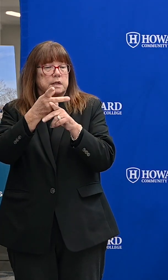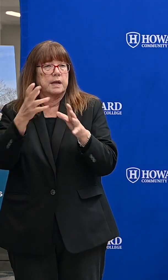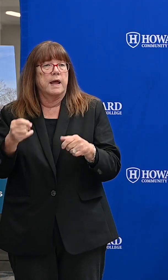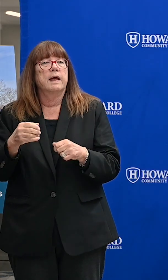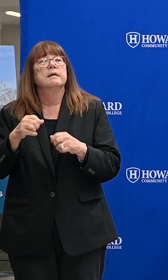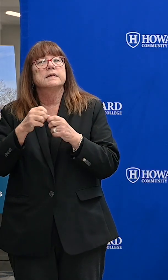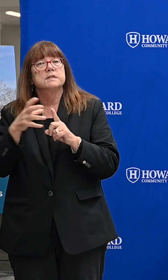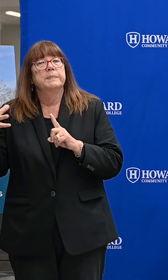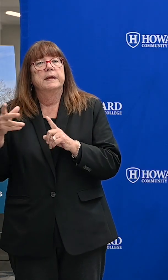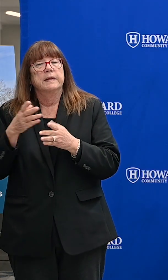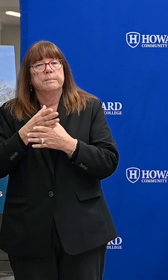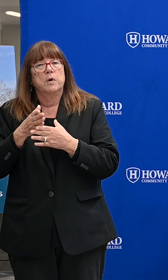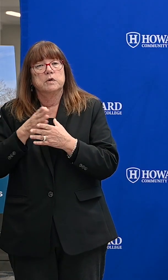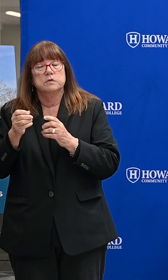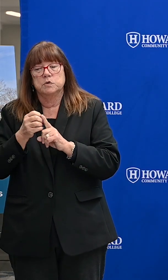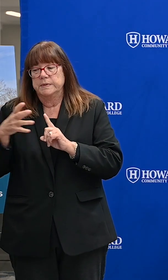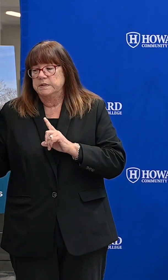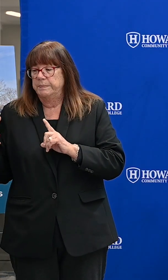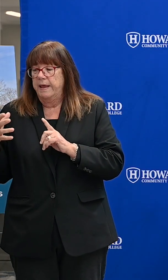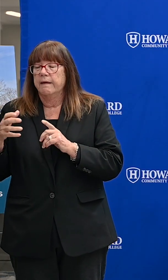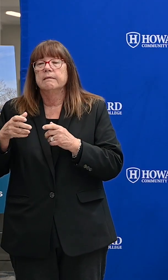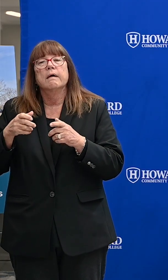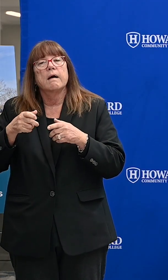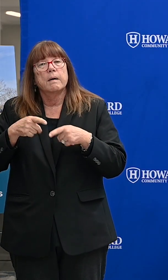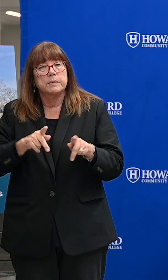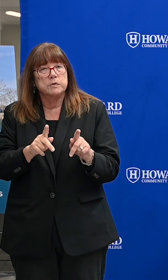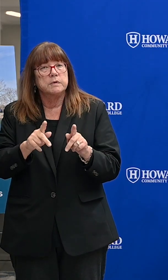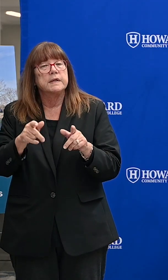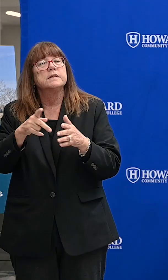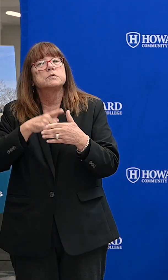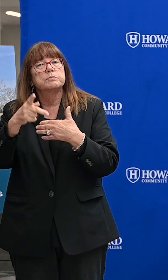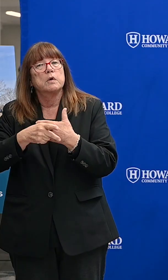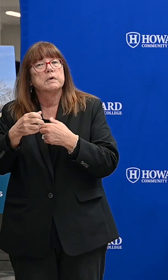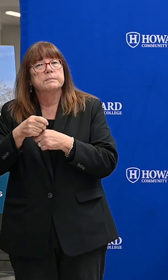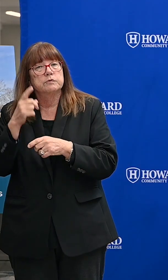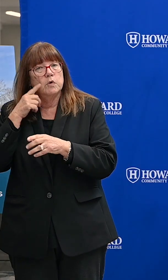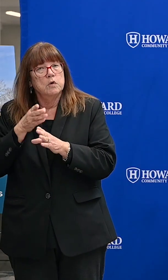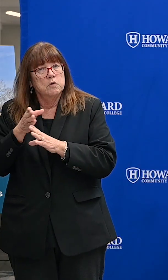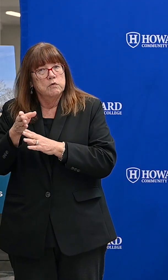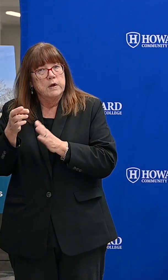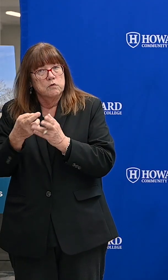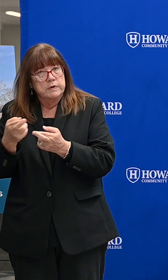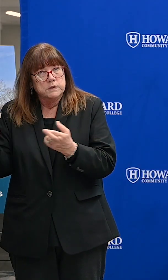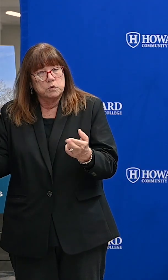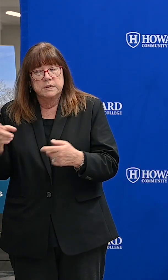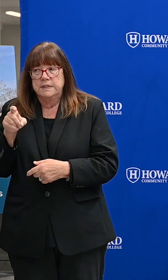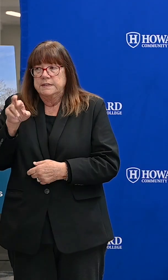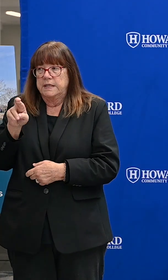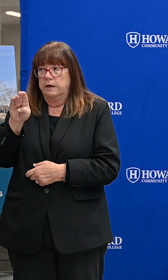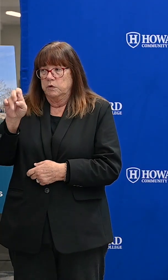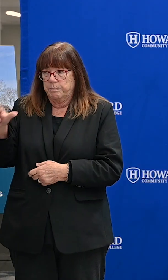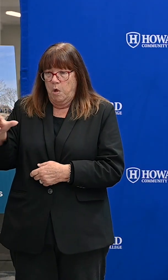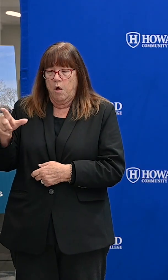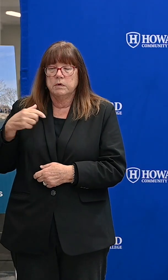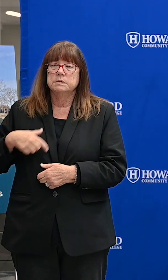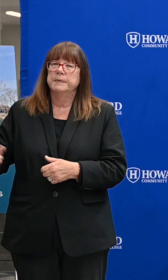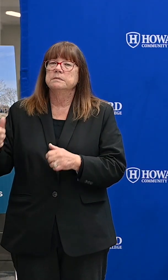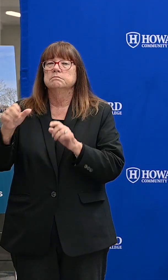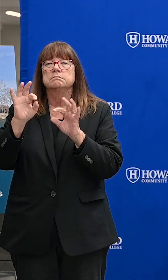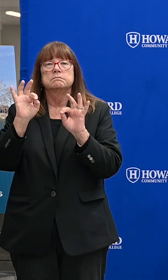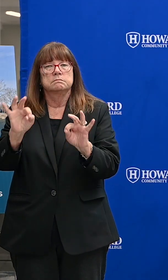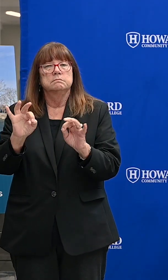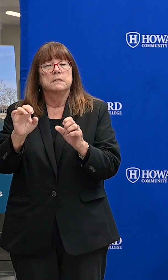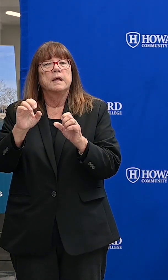through our training programs and career cultivation resources. Dr. Ball has been an exemplary advocate